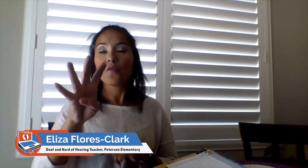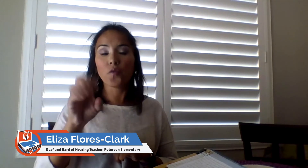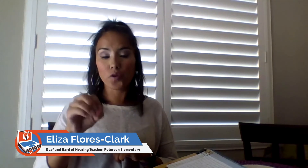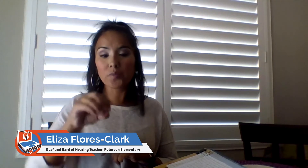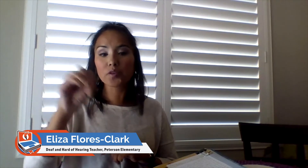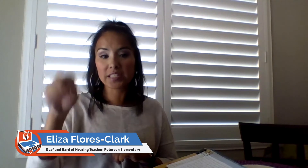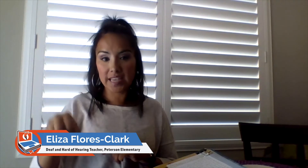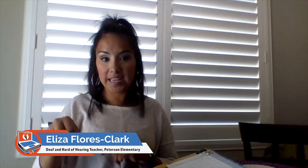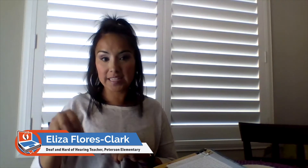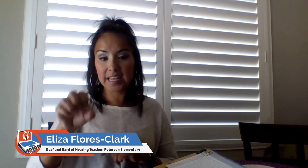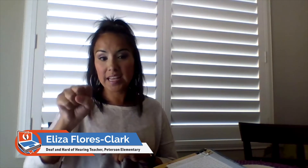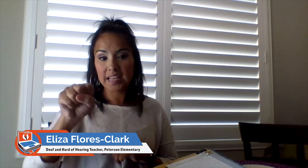40%.